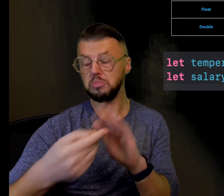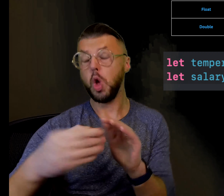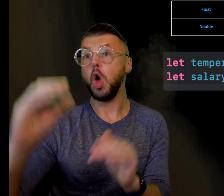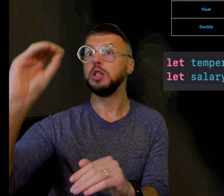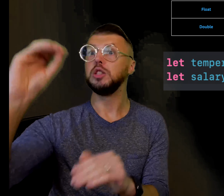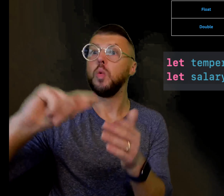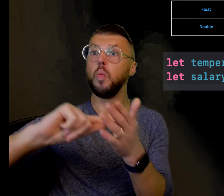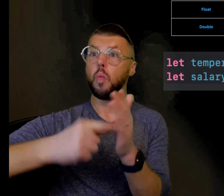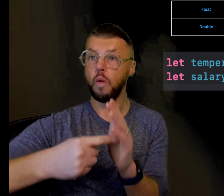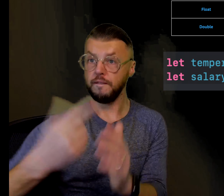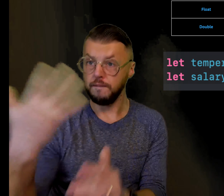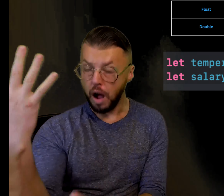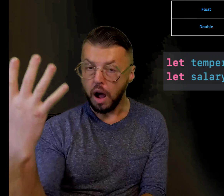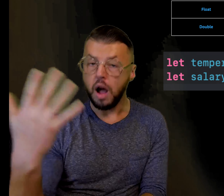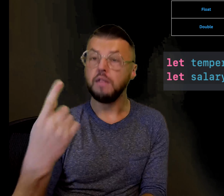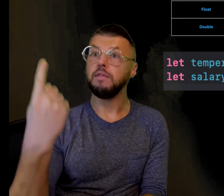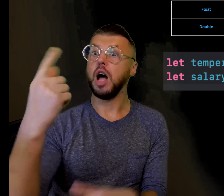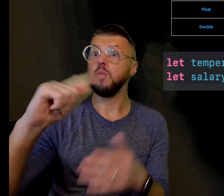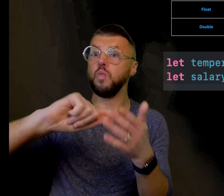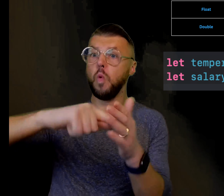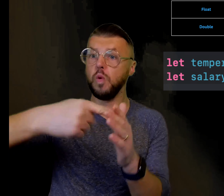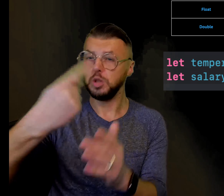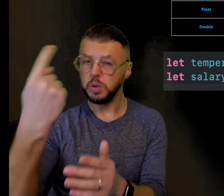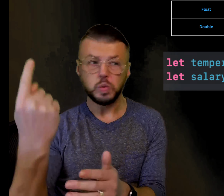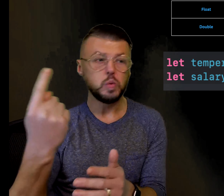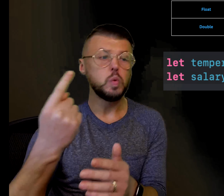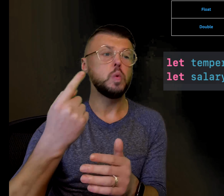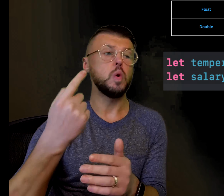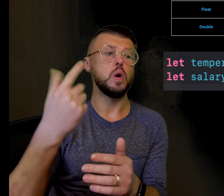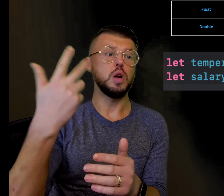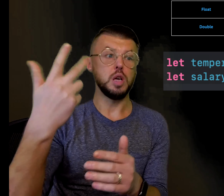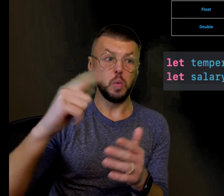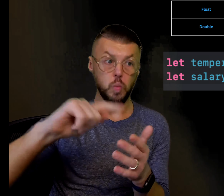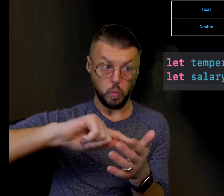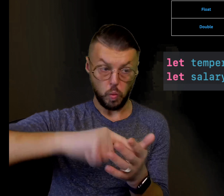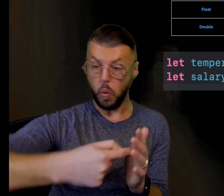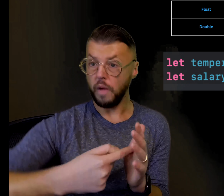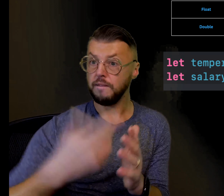examples of decimal numbers. 0.5, 1.1,